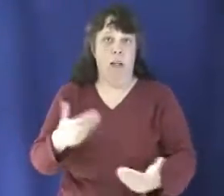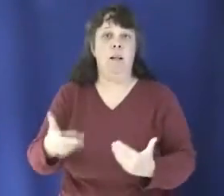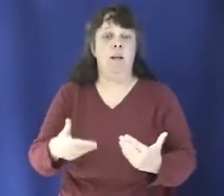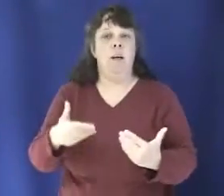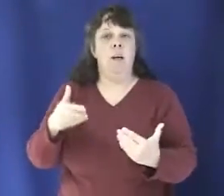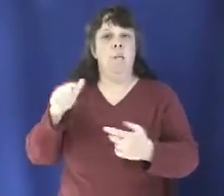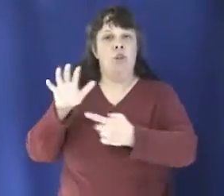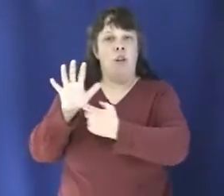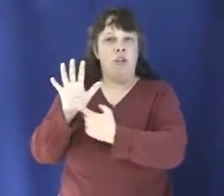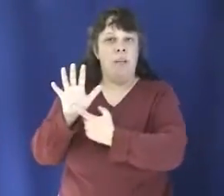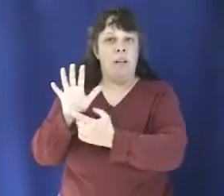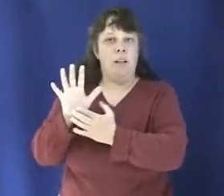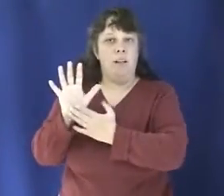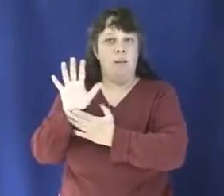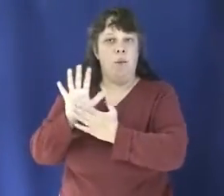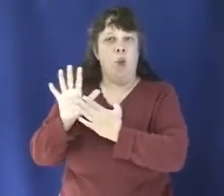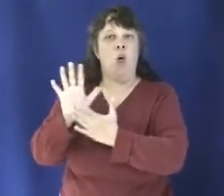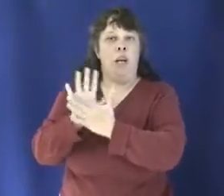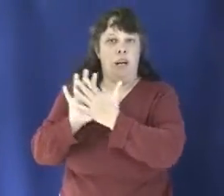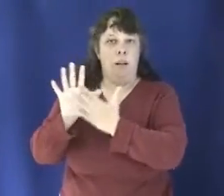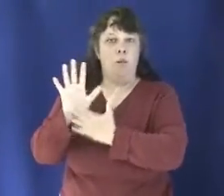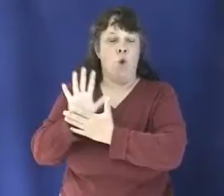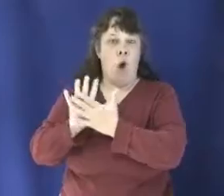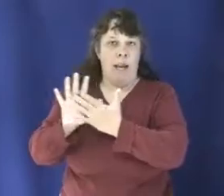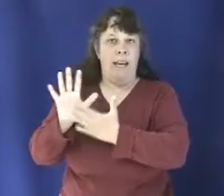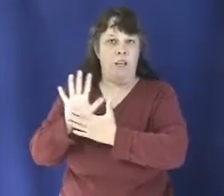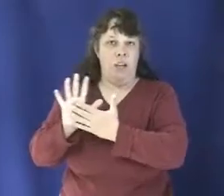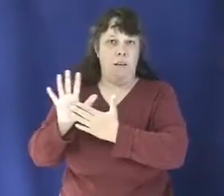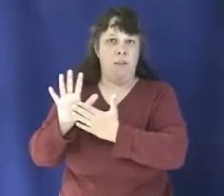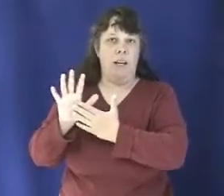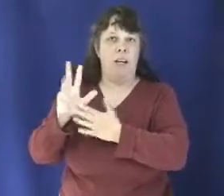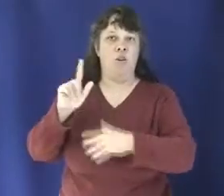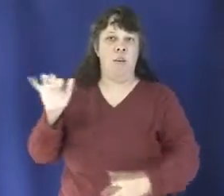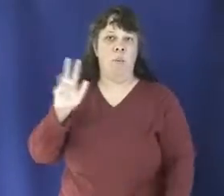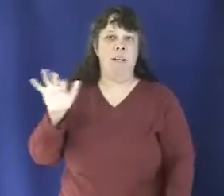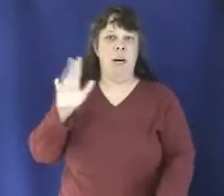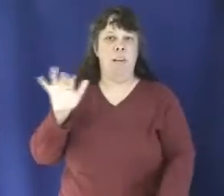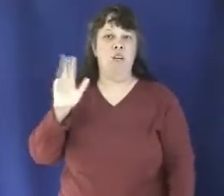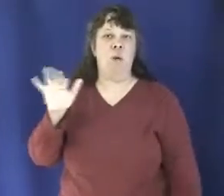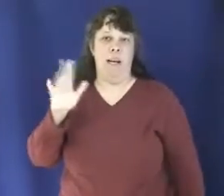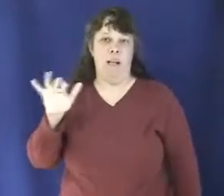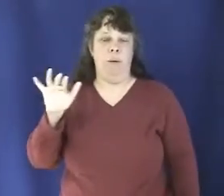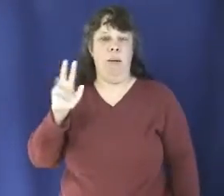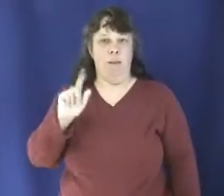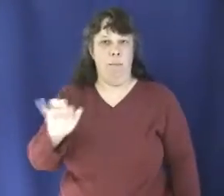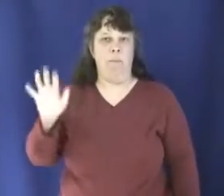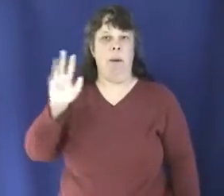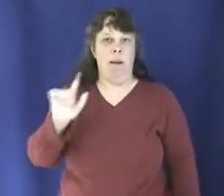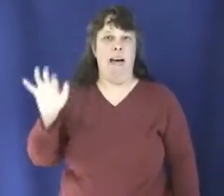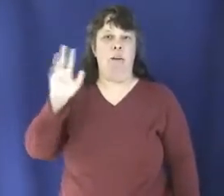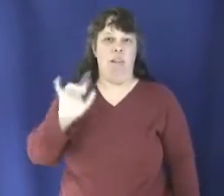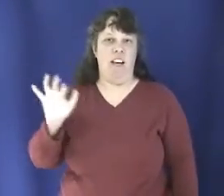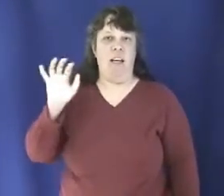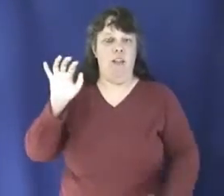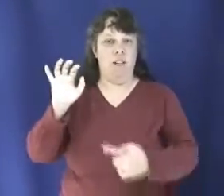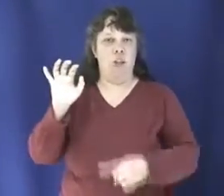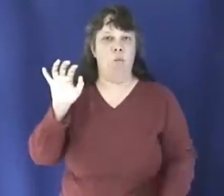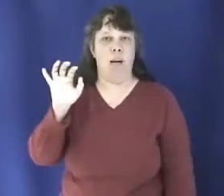speed, but you'll also be learning wrong hand shapes, and they'll become ingrained. It becomes a pattern thing inside your